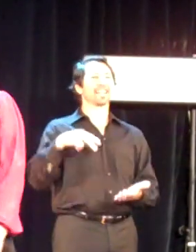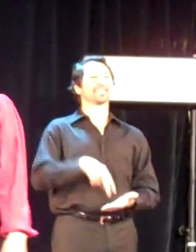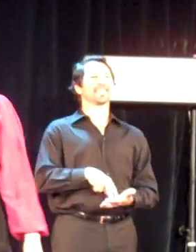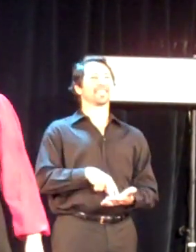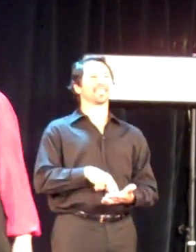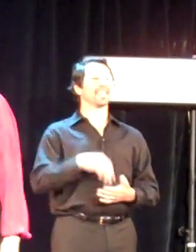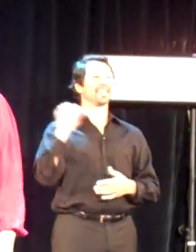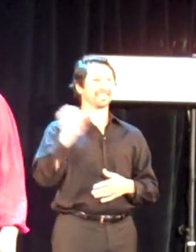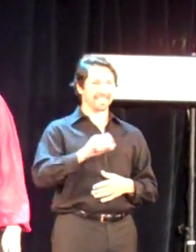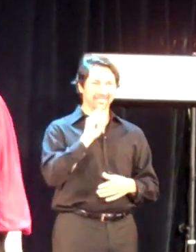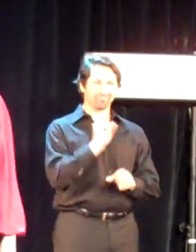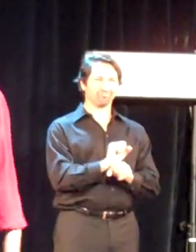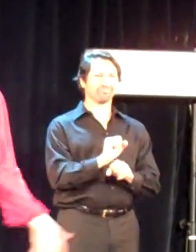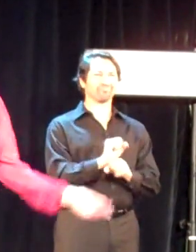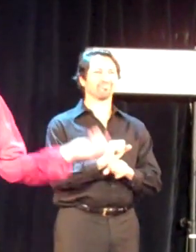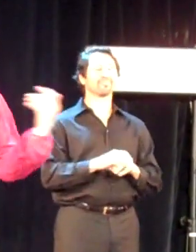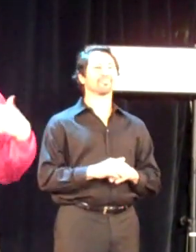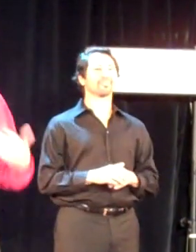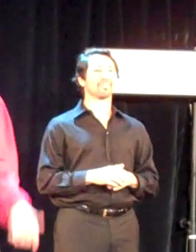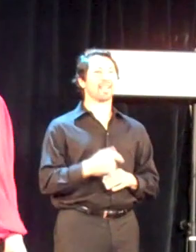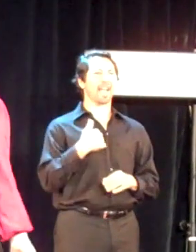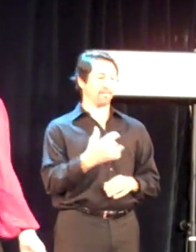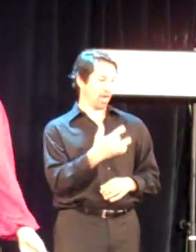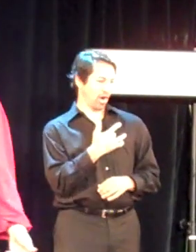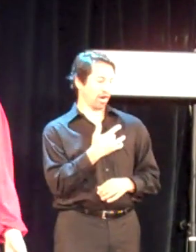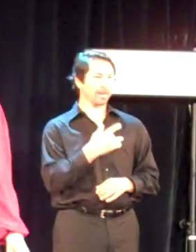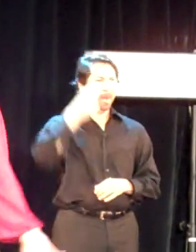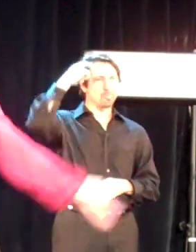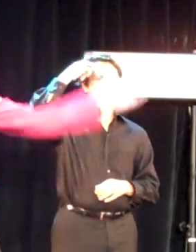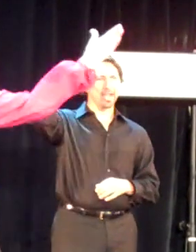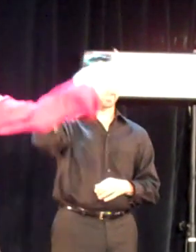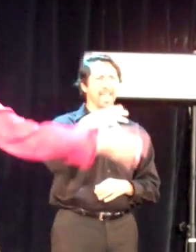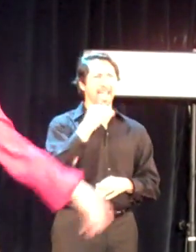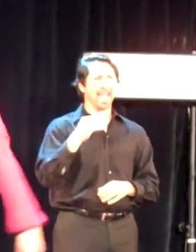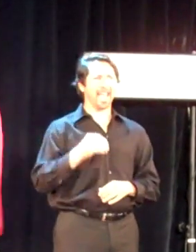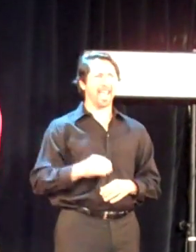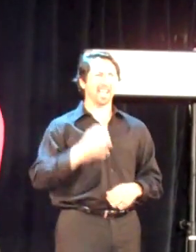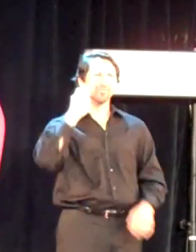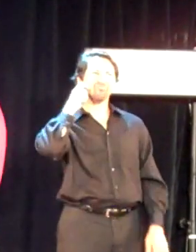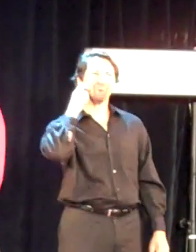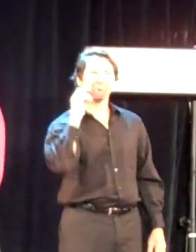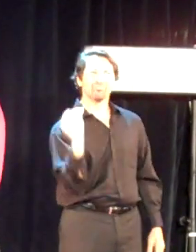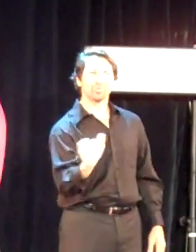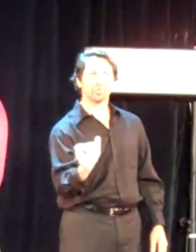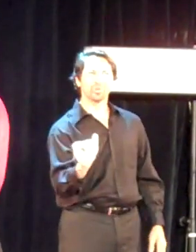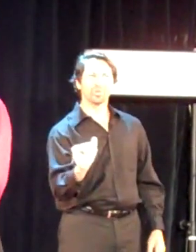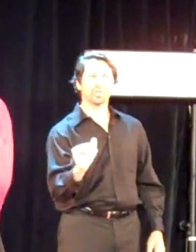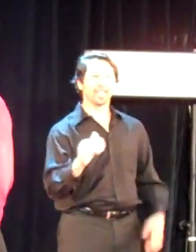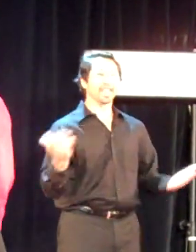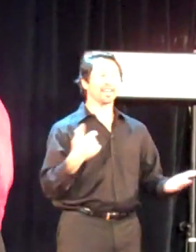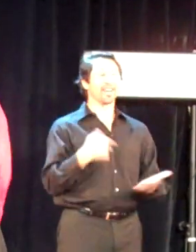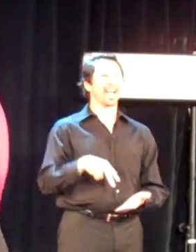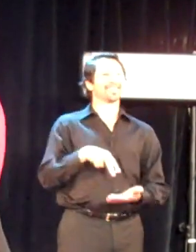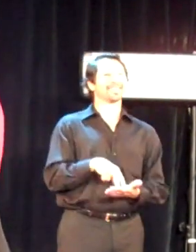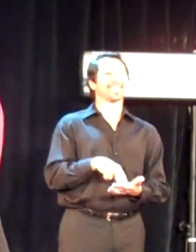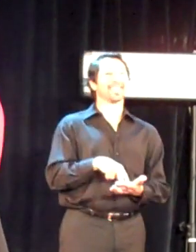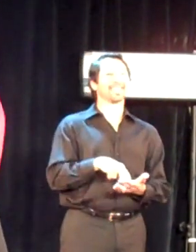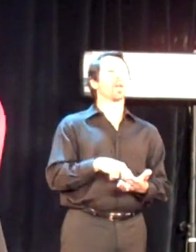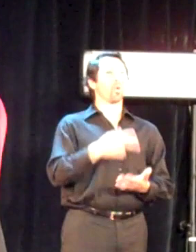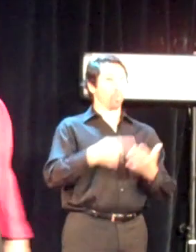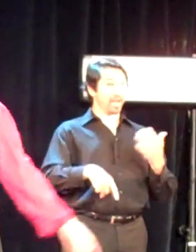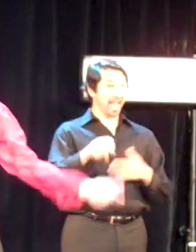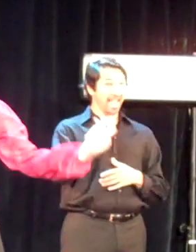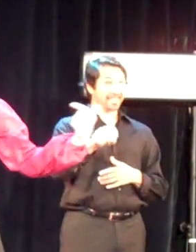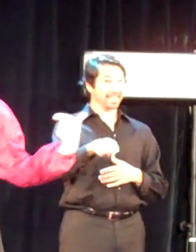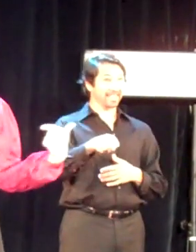stand, yes indeed, I got a heart, a brain, and chutzpah too. Here I stand, what I